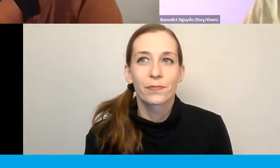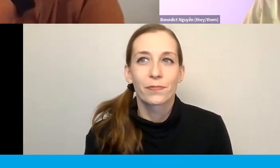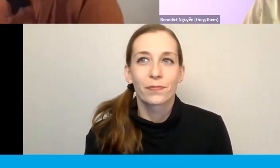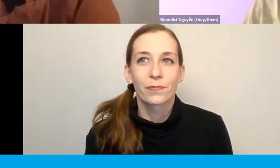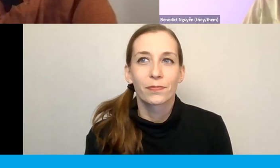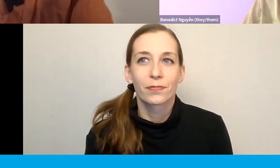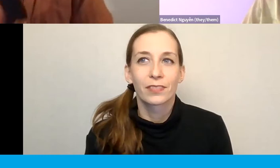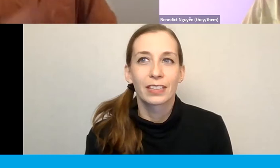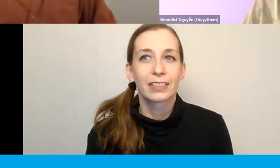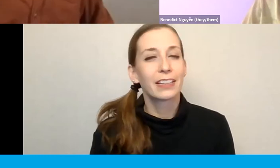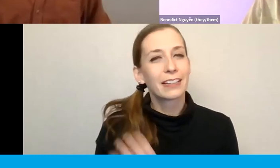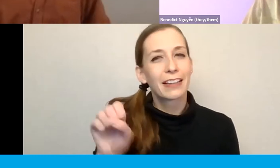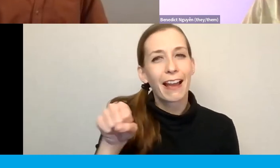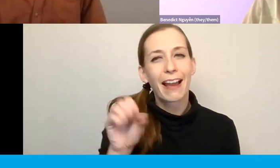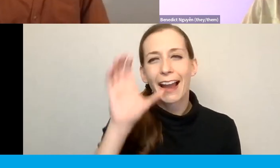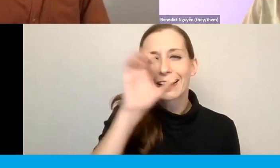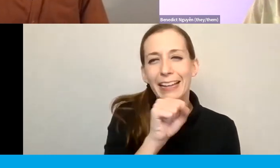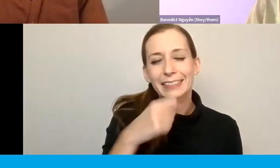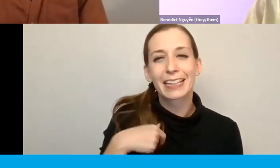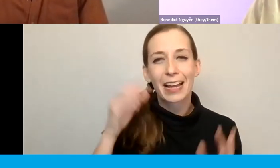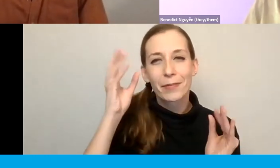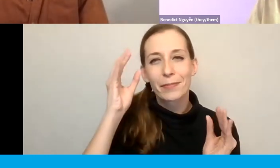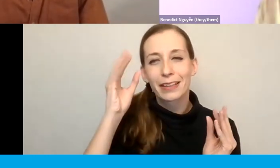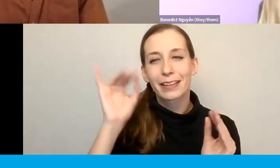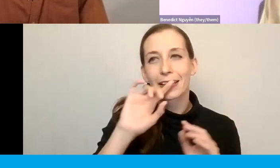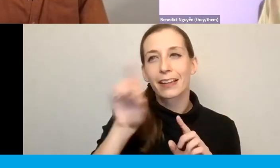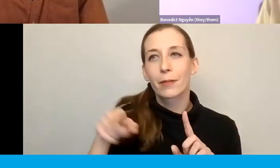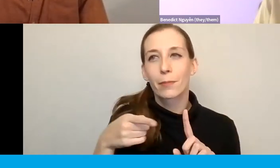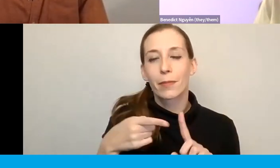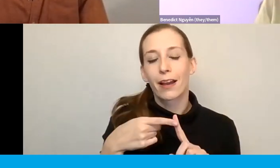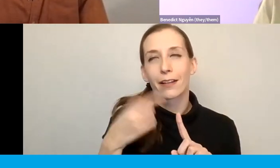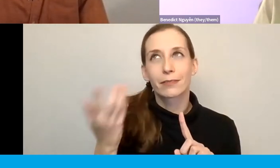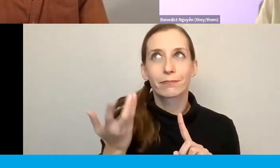I guess I'm sort of thinking about,